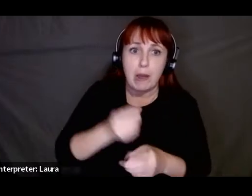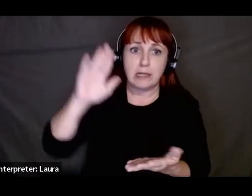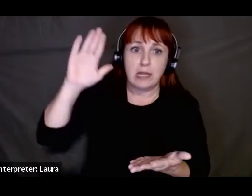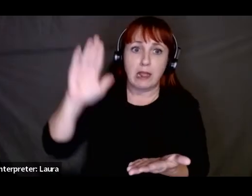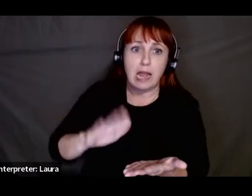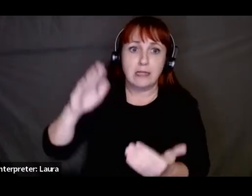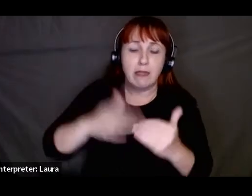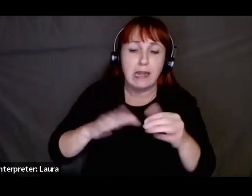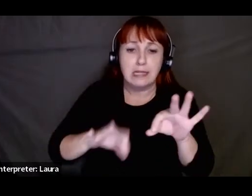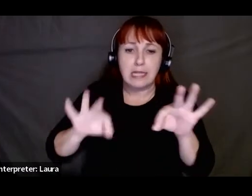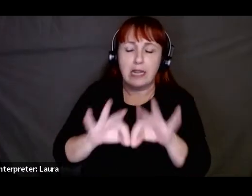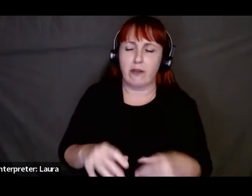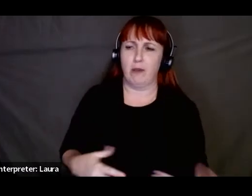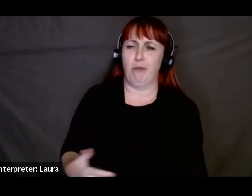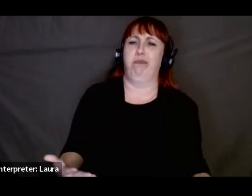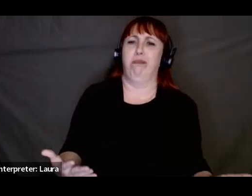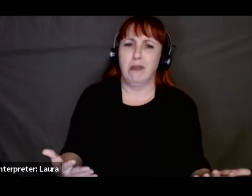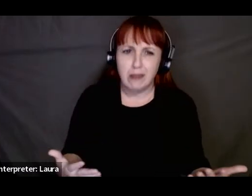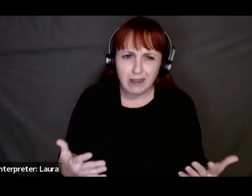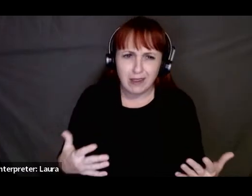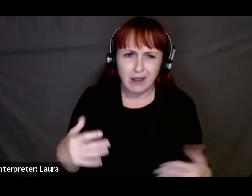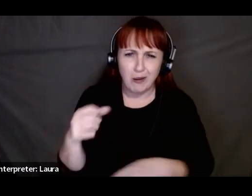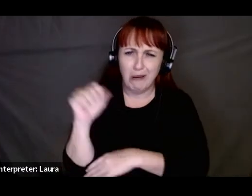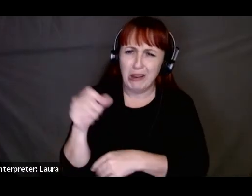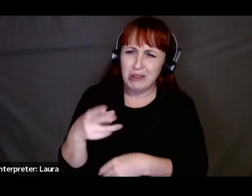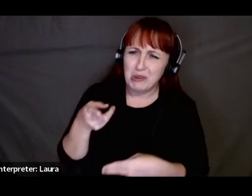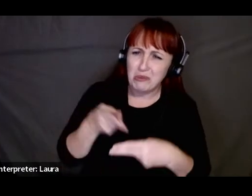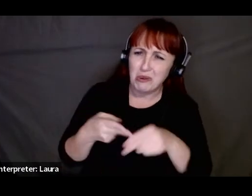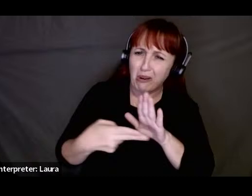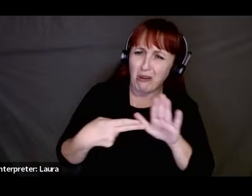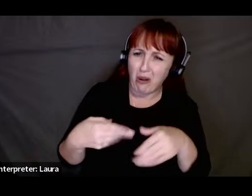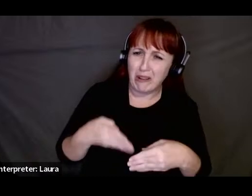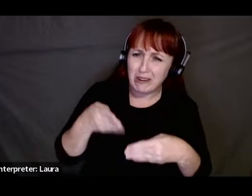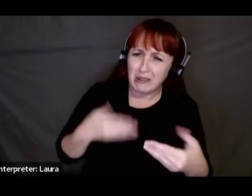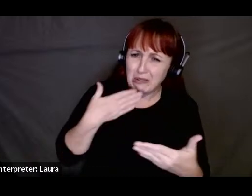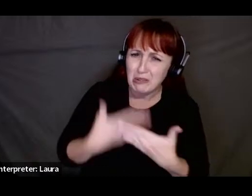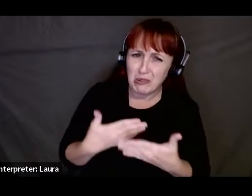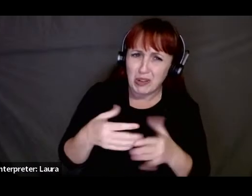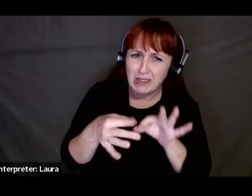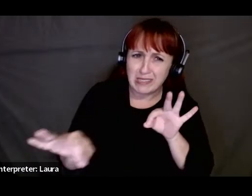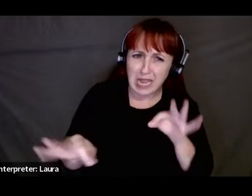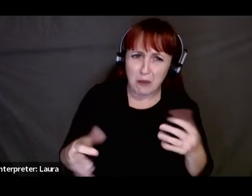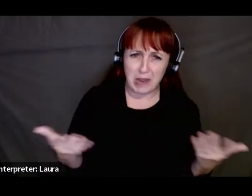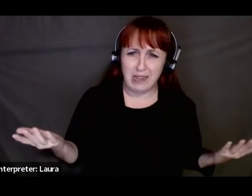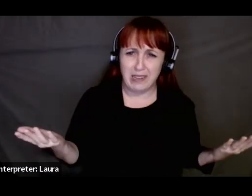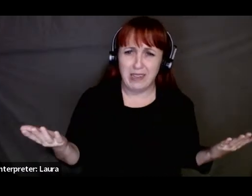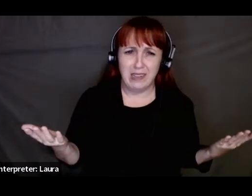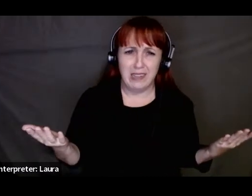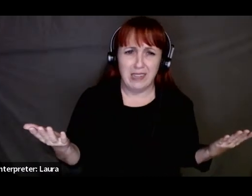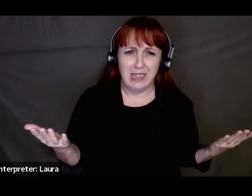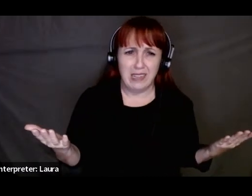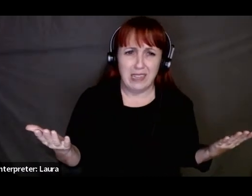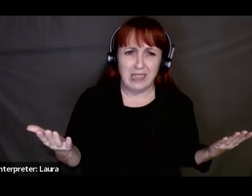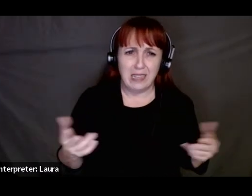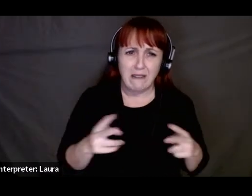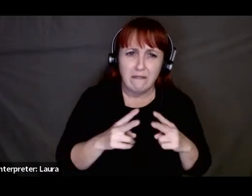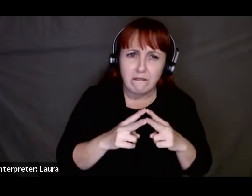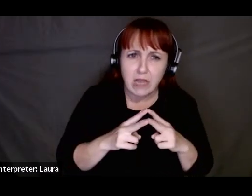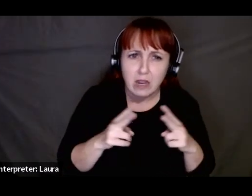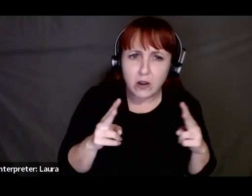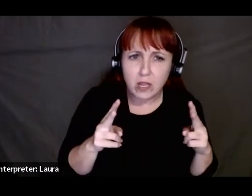significant. that is what you call obfuscation, I think, generally, right? There's very little